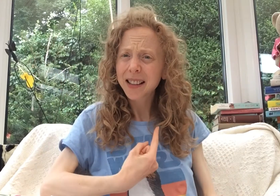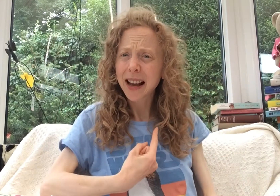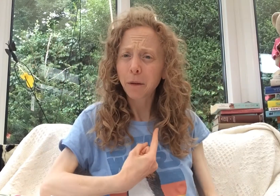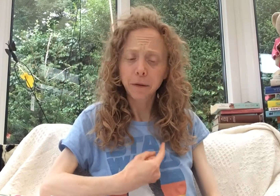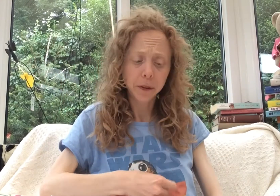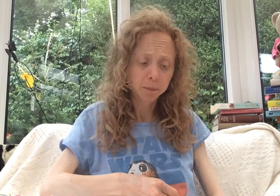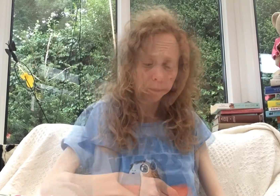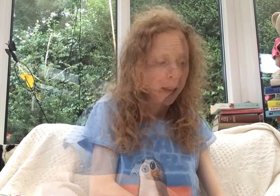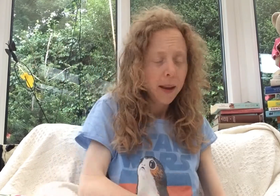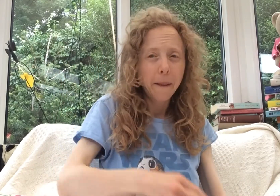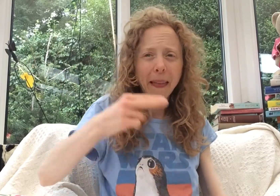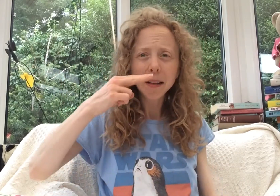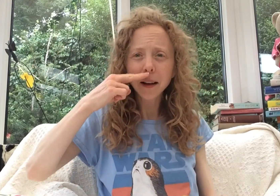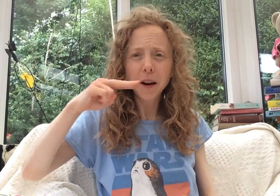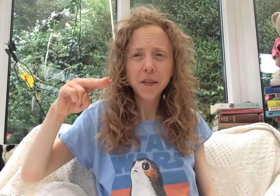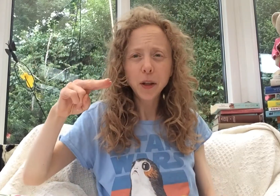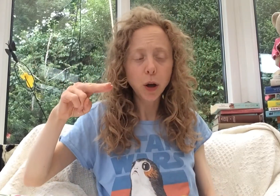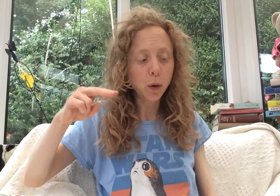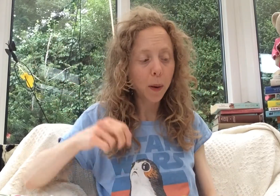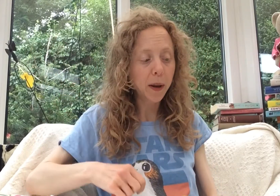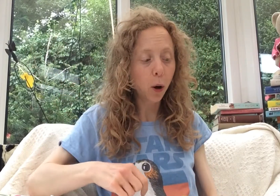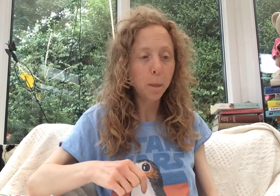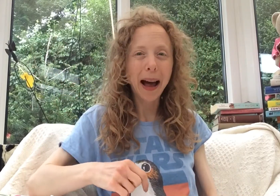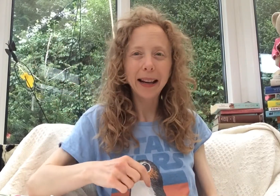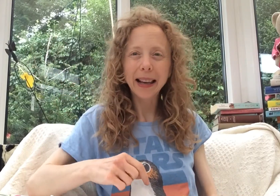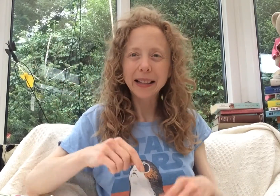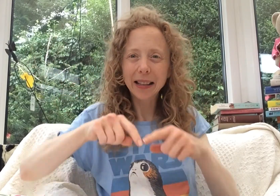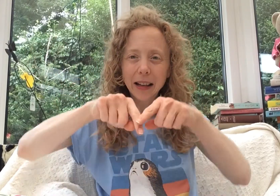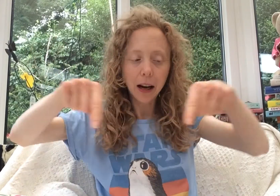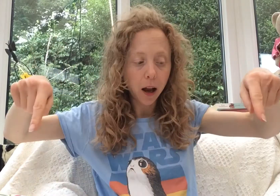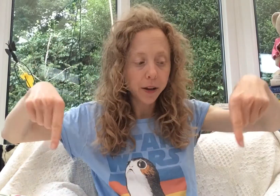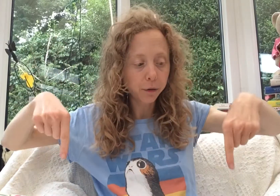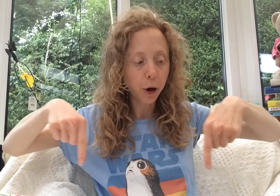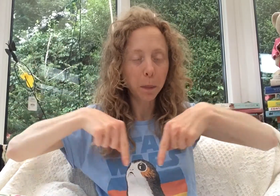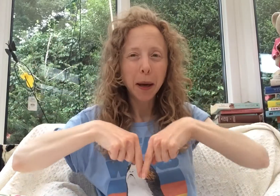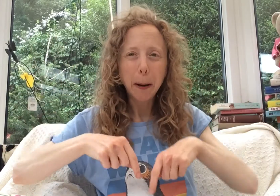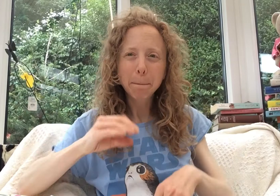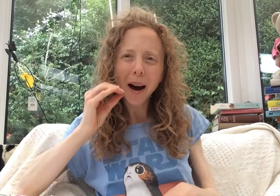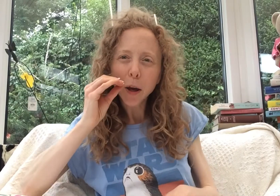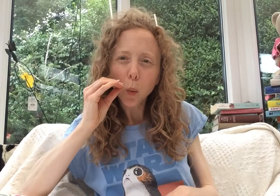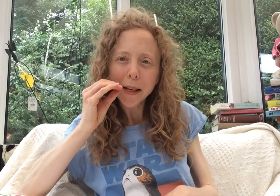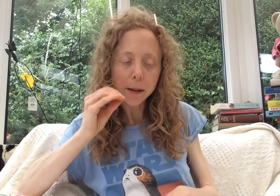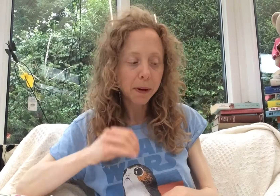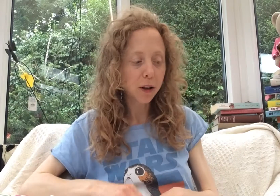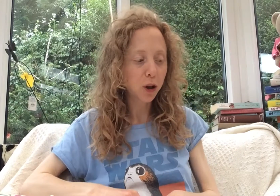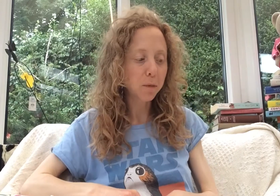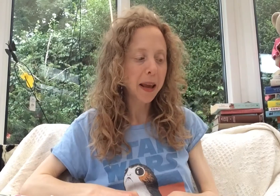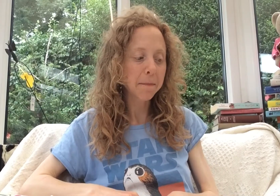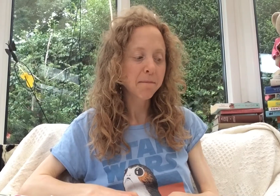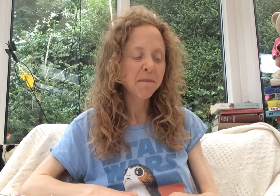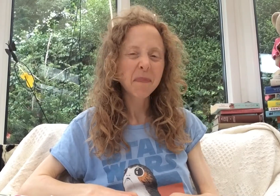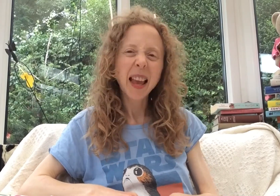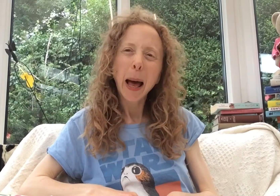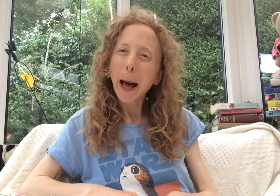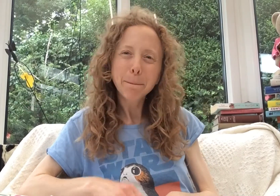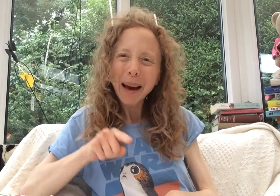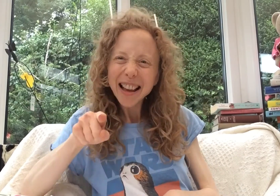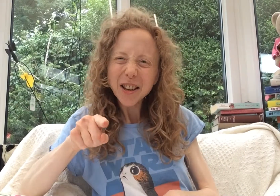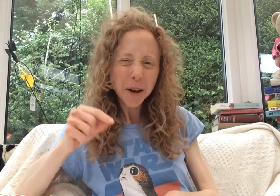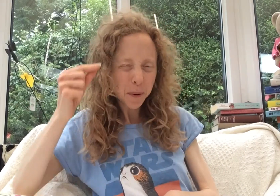herself. That afternoon when we got back into the classroom, Maya whispered to me, "I bet you